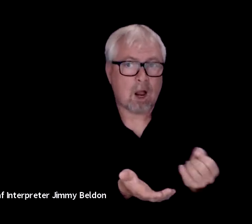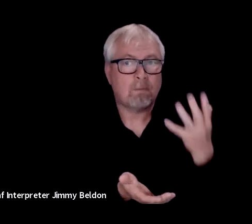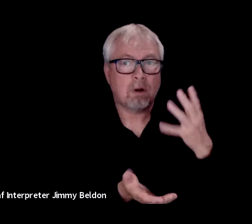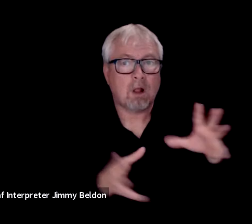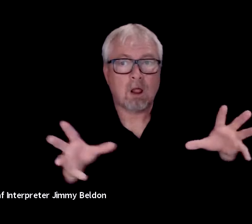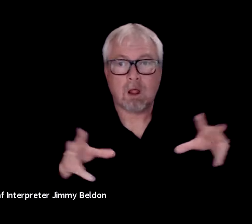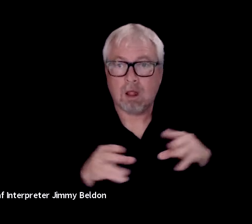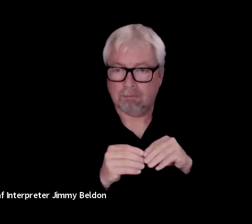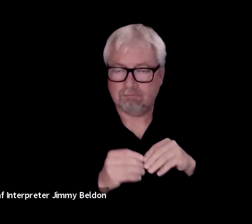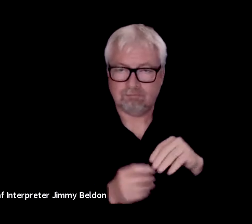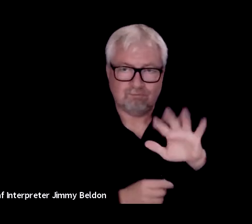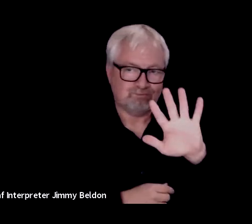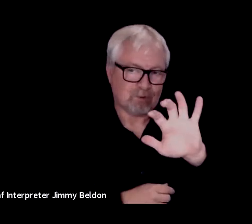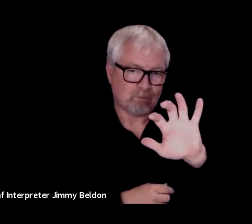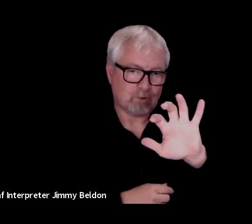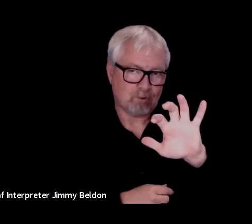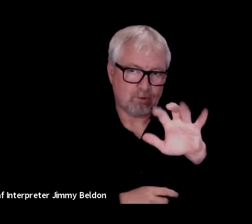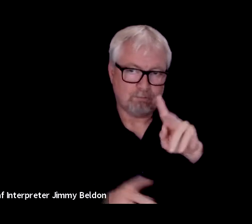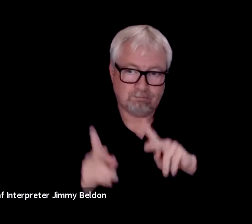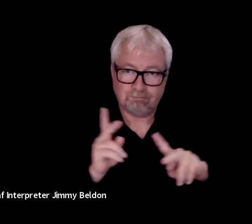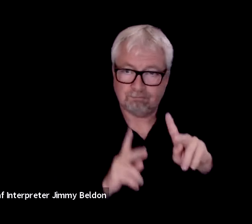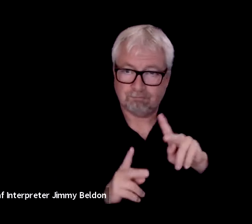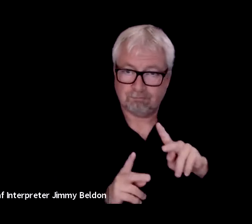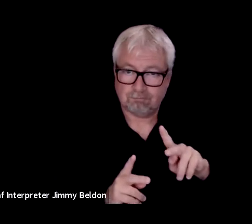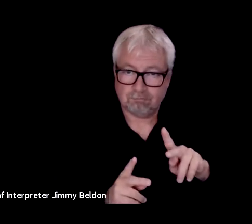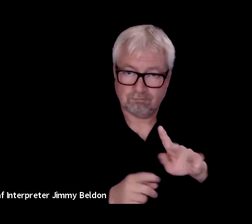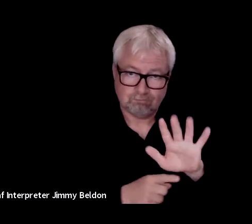on the way up. And,